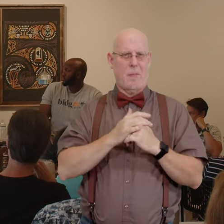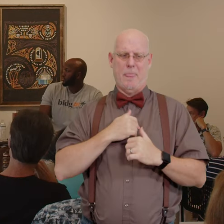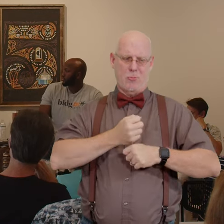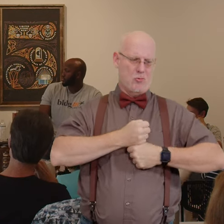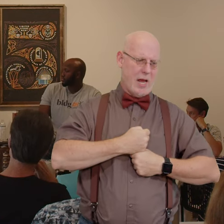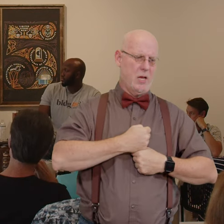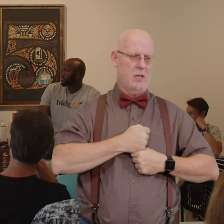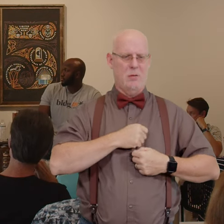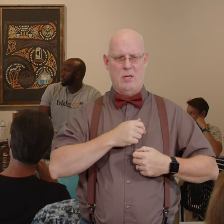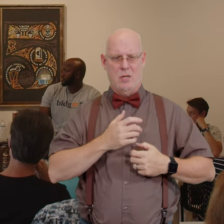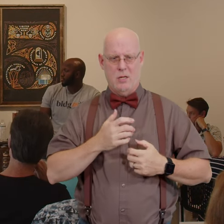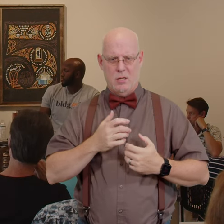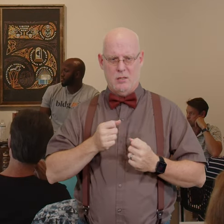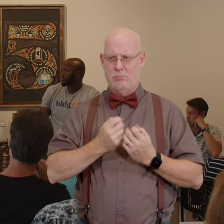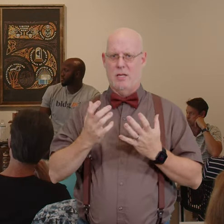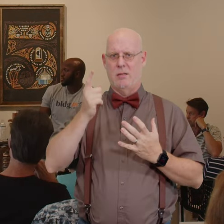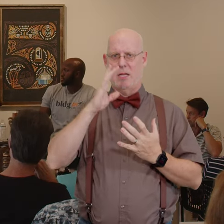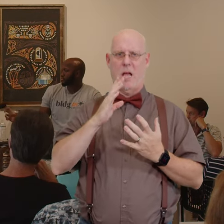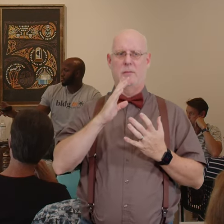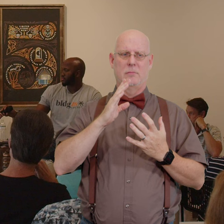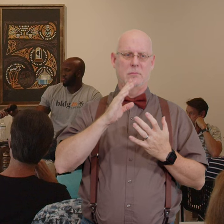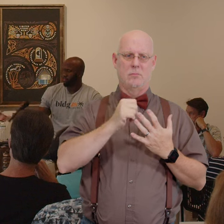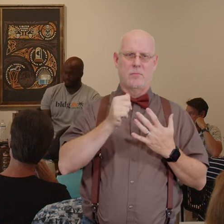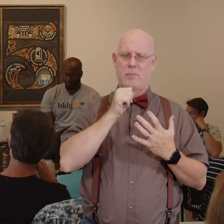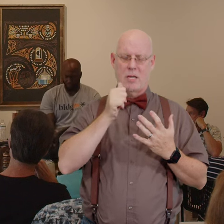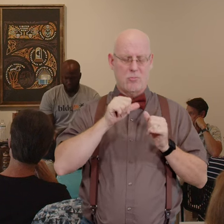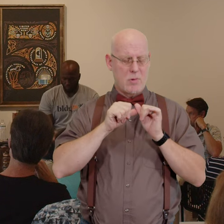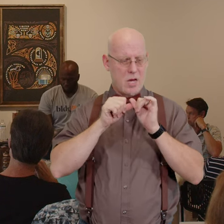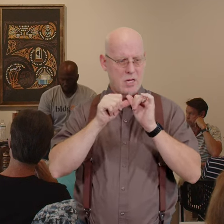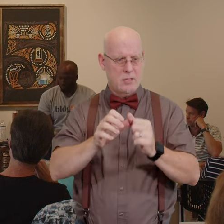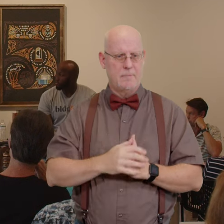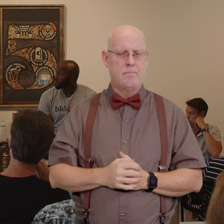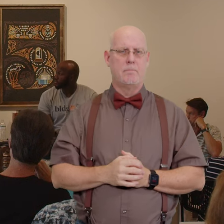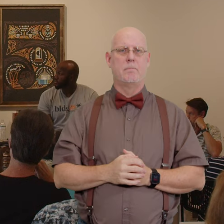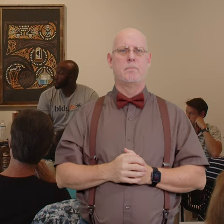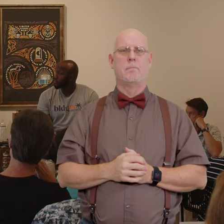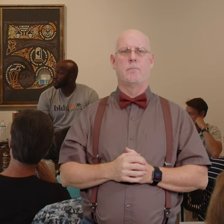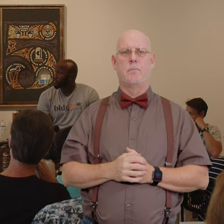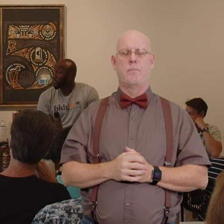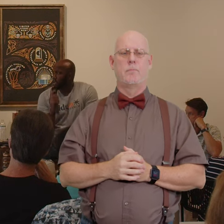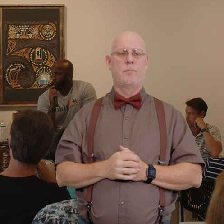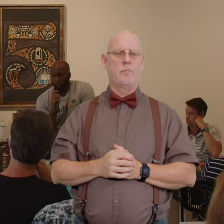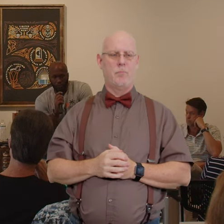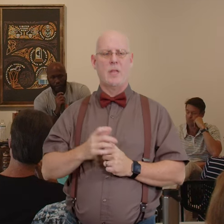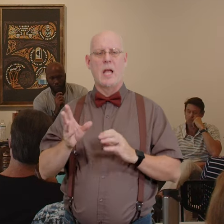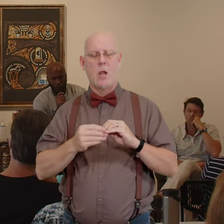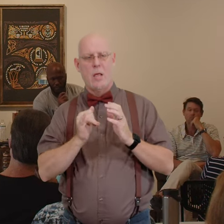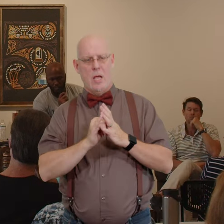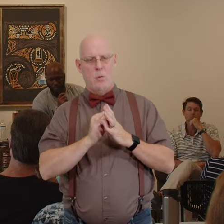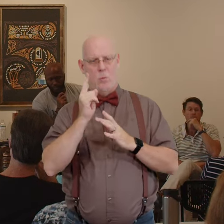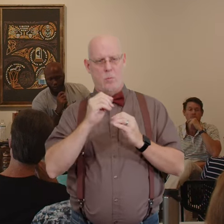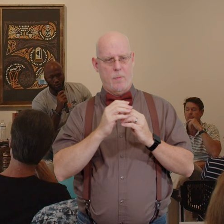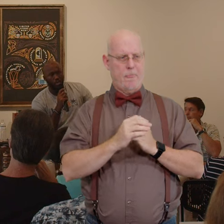just created, and I'll die and be dust and gone, and no one will remember Aaron Currin, and God remains. So I'm going to add one more